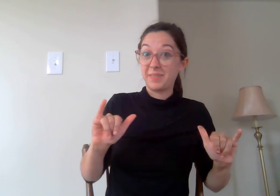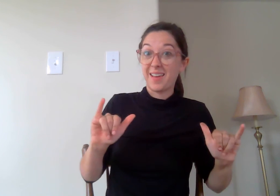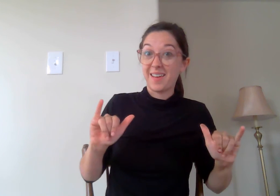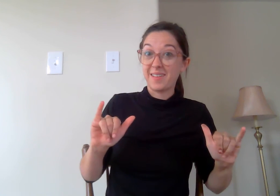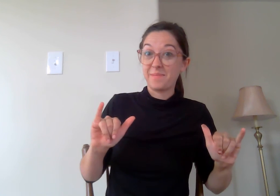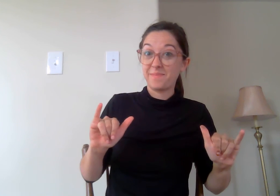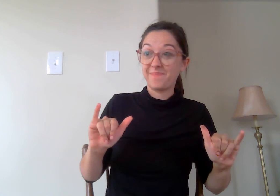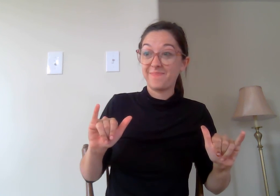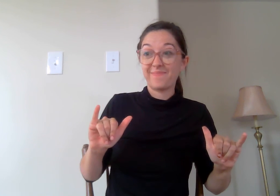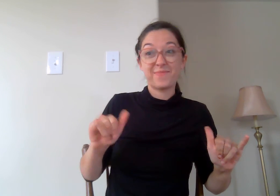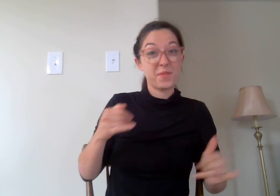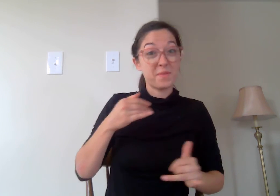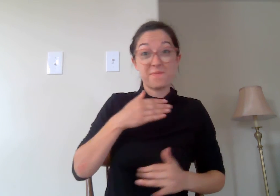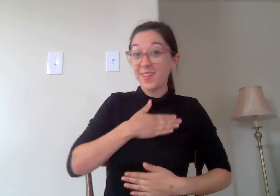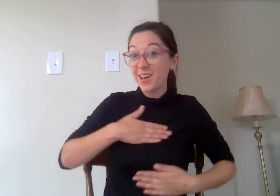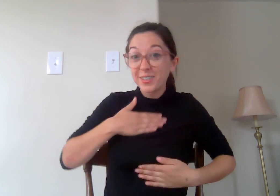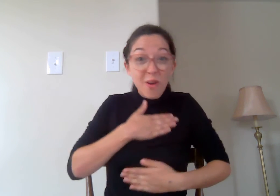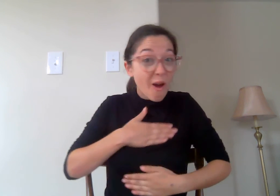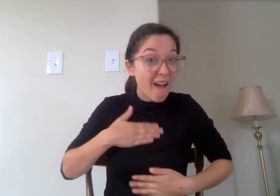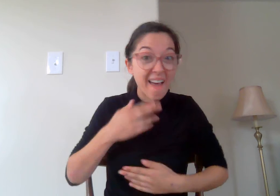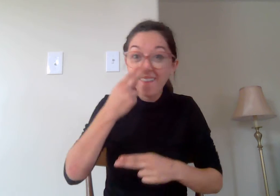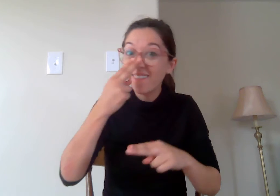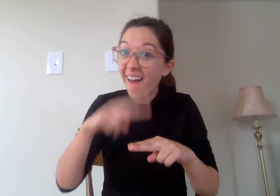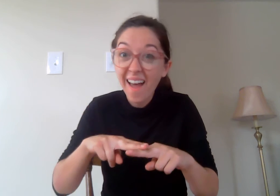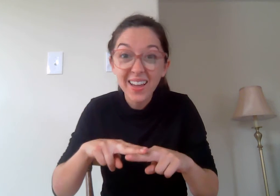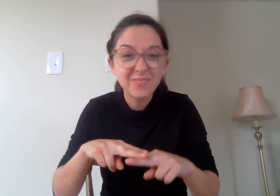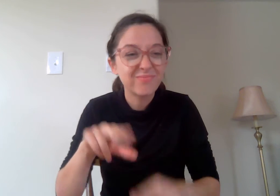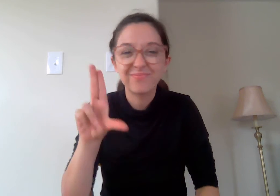irritability and impatience, and again, wanting to withdraw.